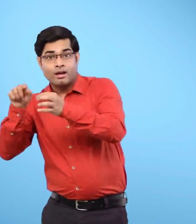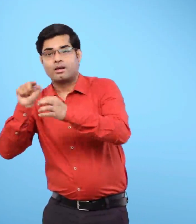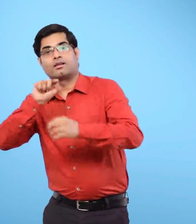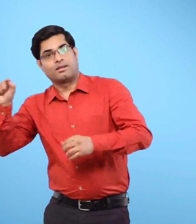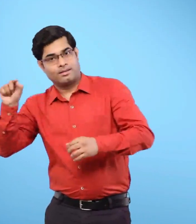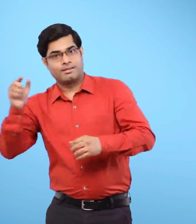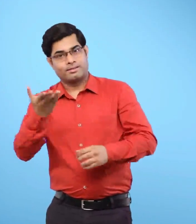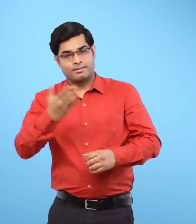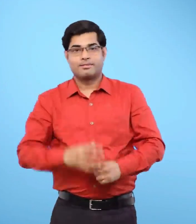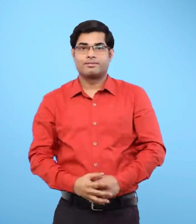Dash.